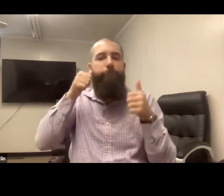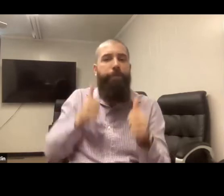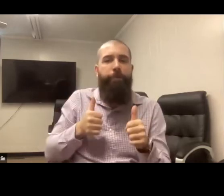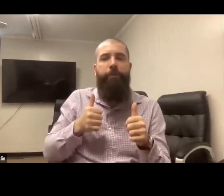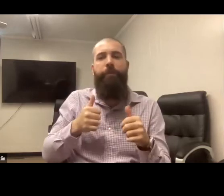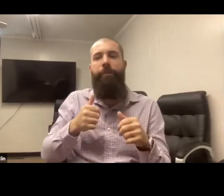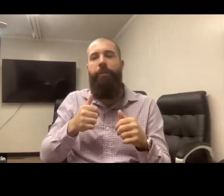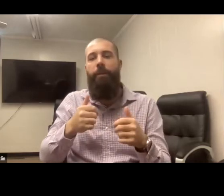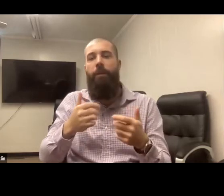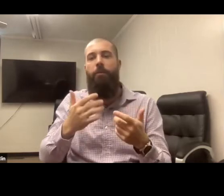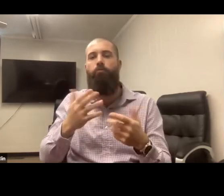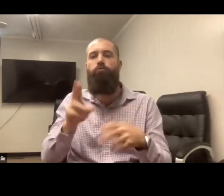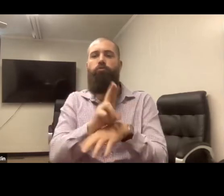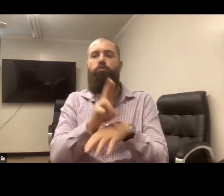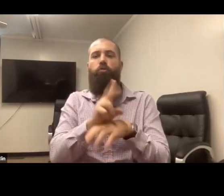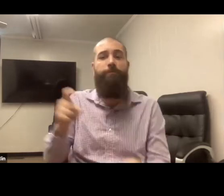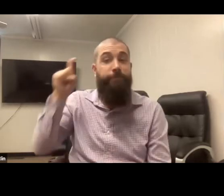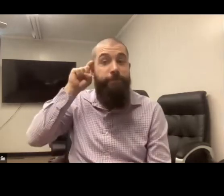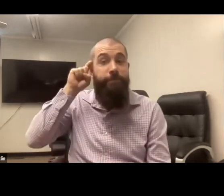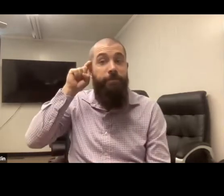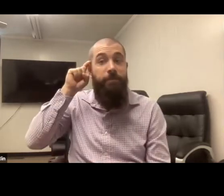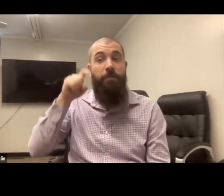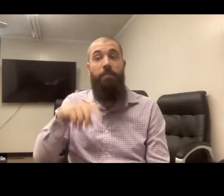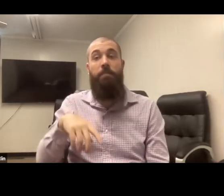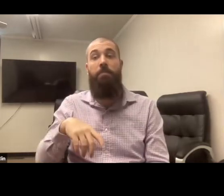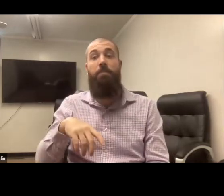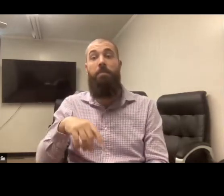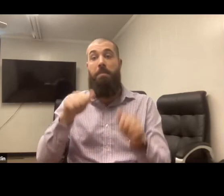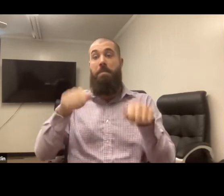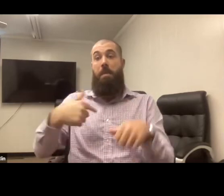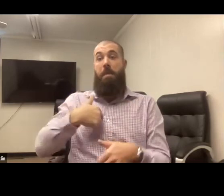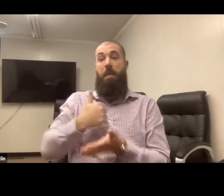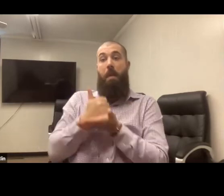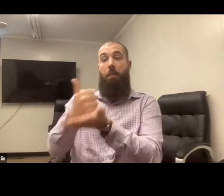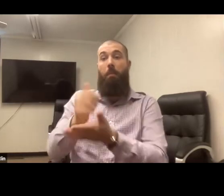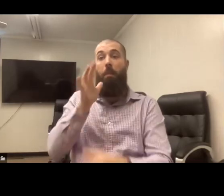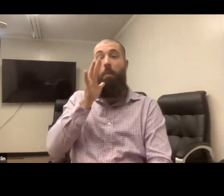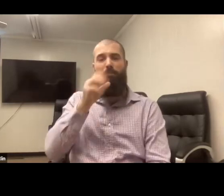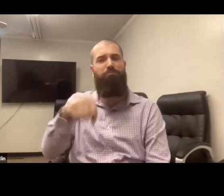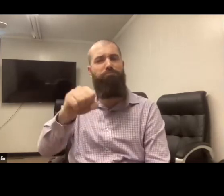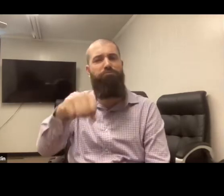have what you call partial hearing loss and use hearing aids.